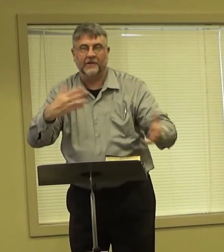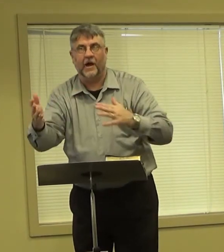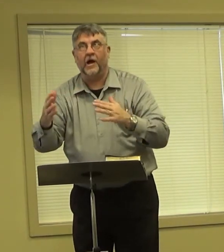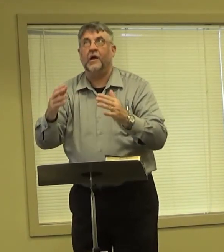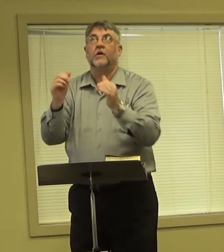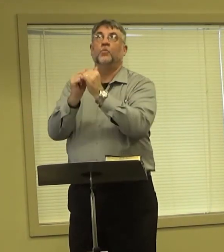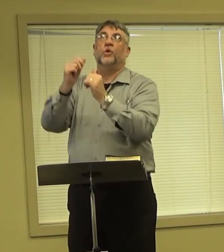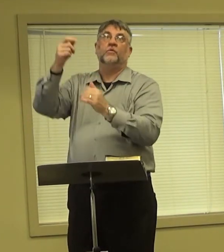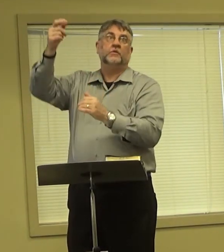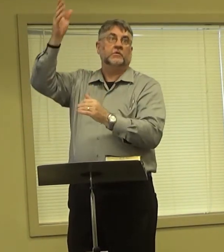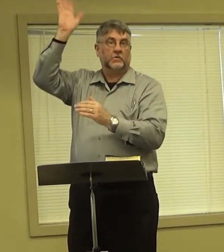You know,